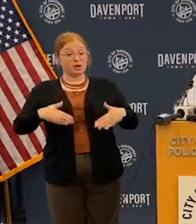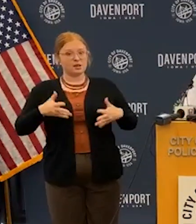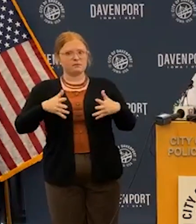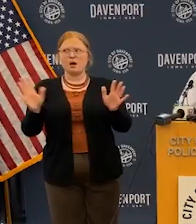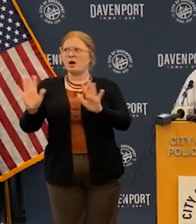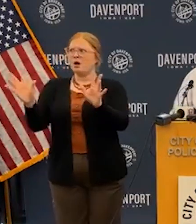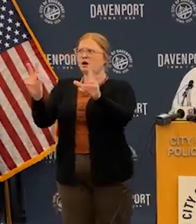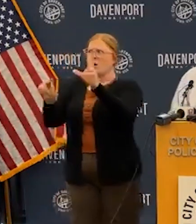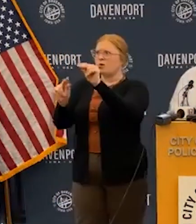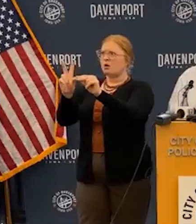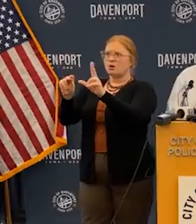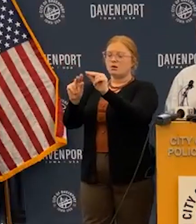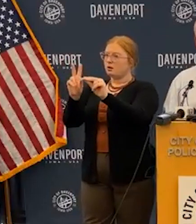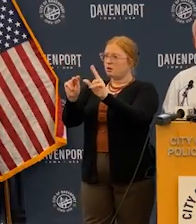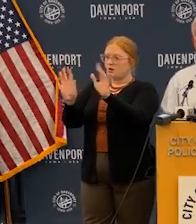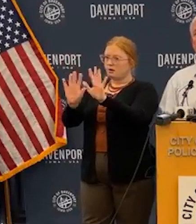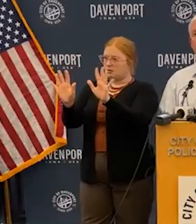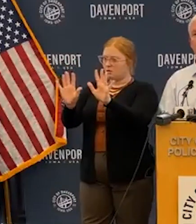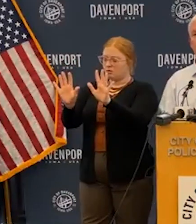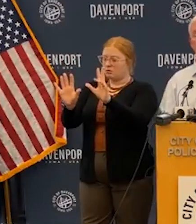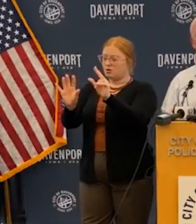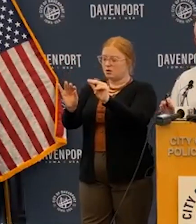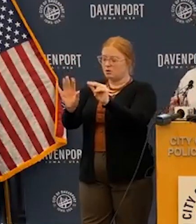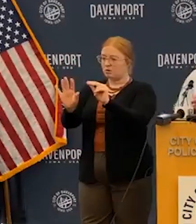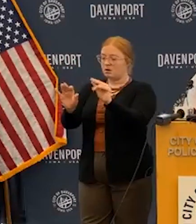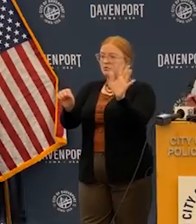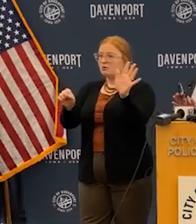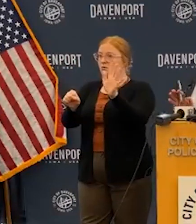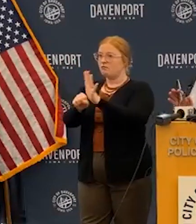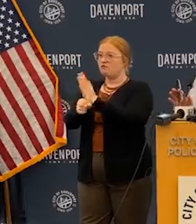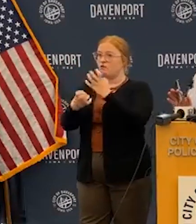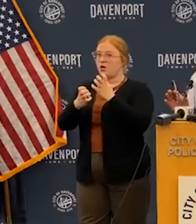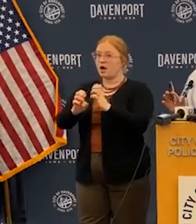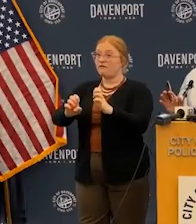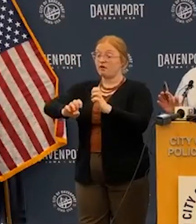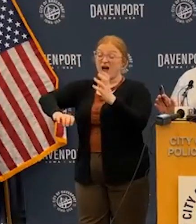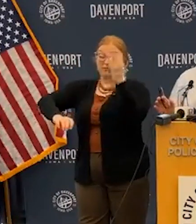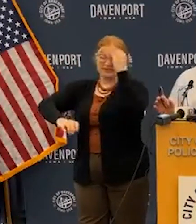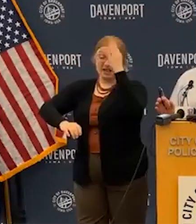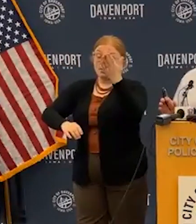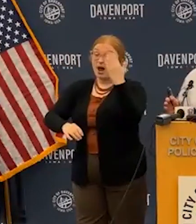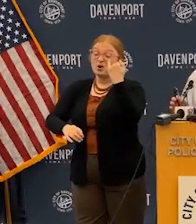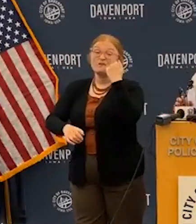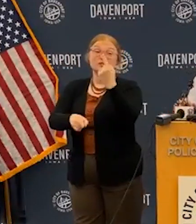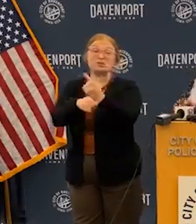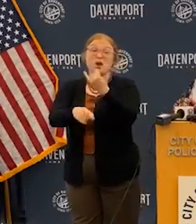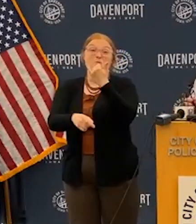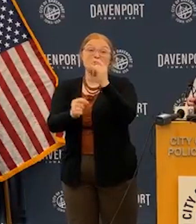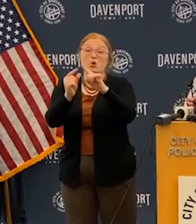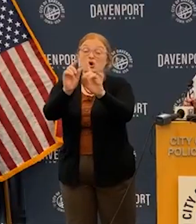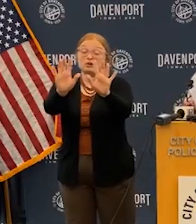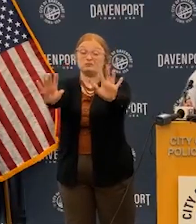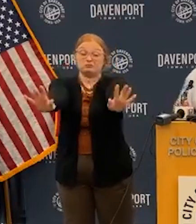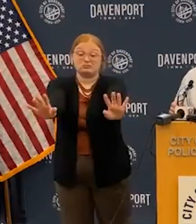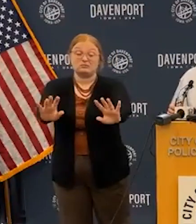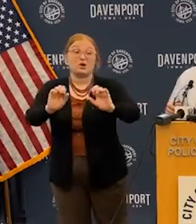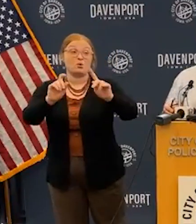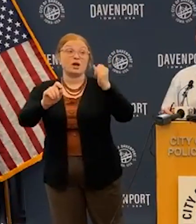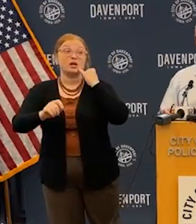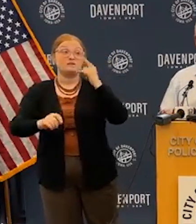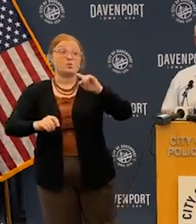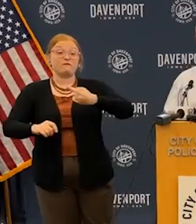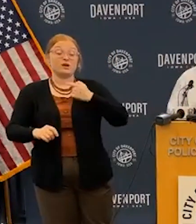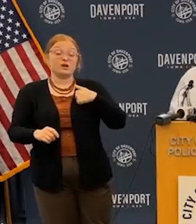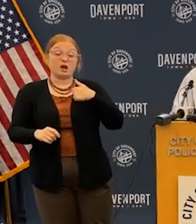this, and I don't know if this is the right word to use, and I'll apologize in advance if anybody wants to critique me on this. I equate that this will be like